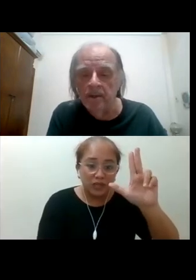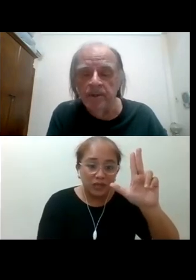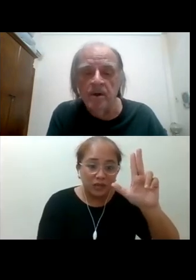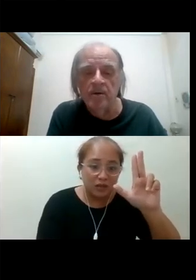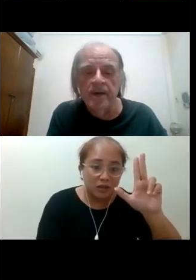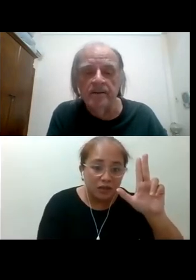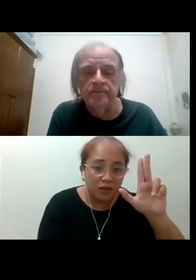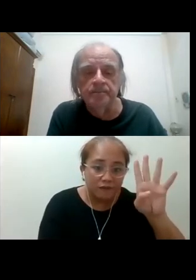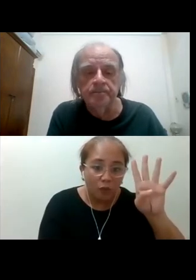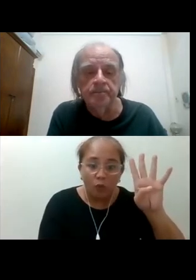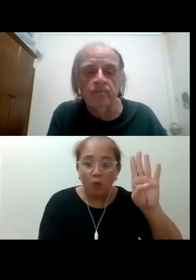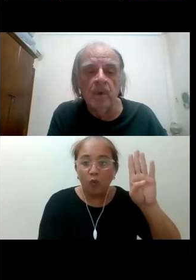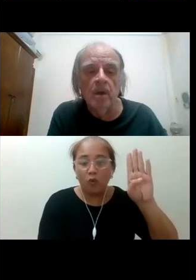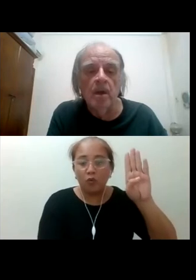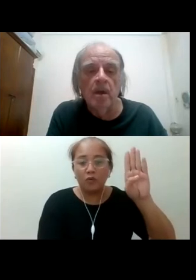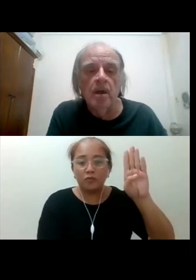And then we talk about